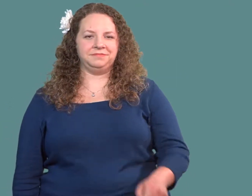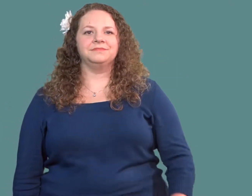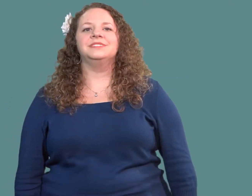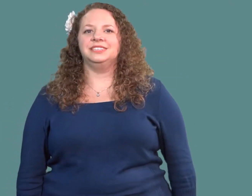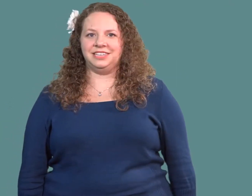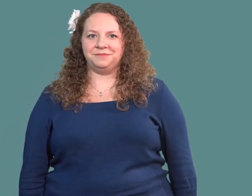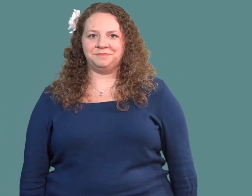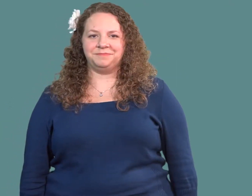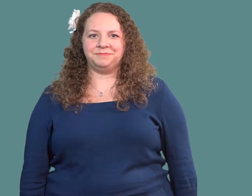Z.